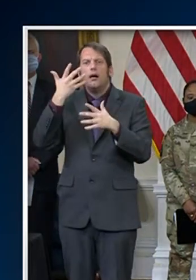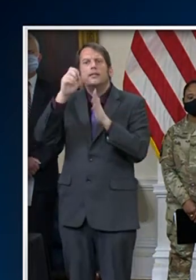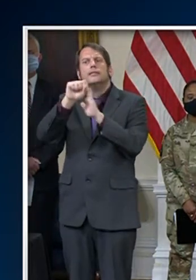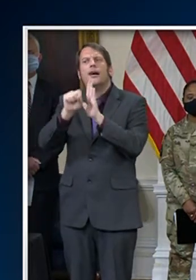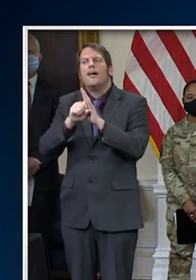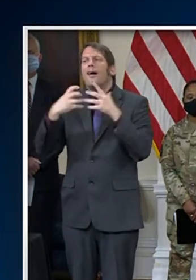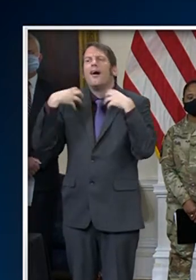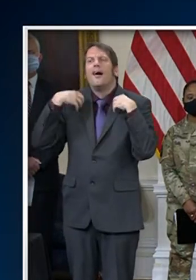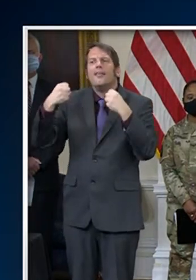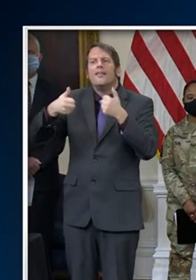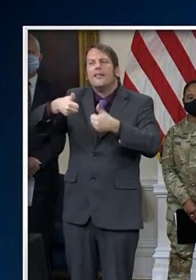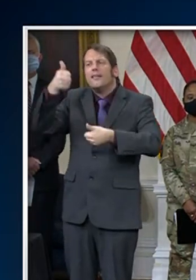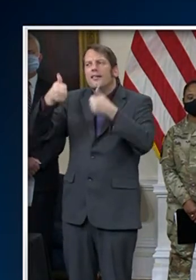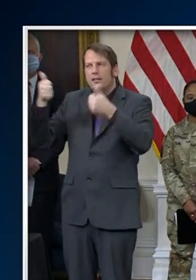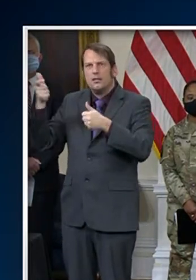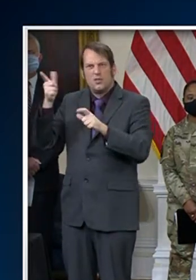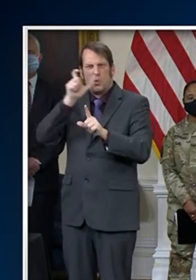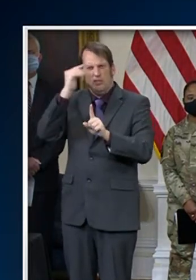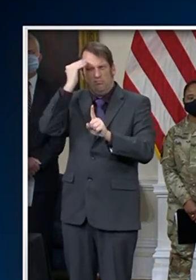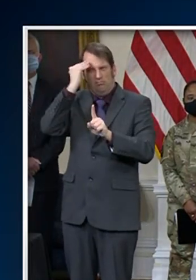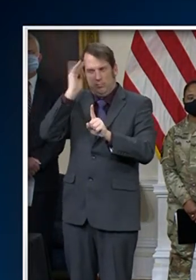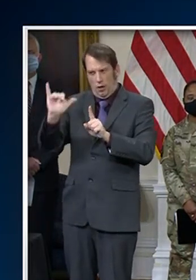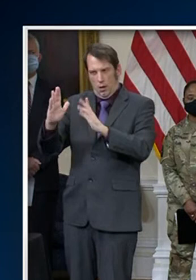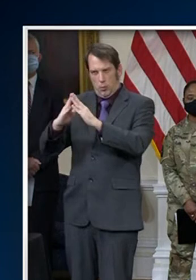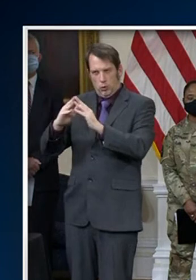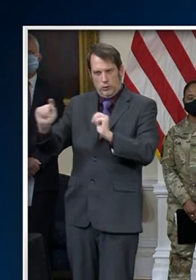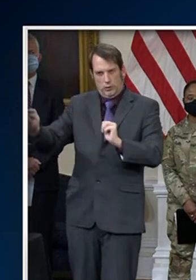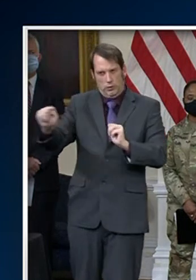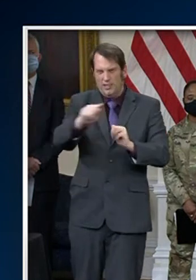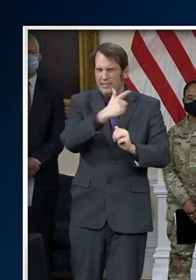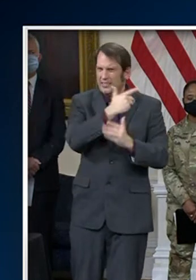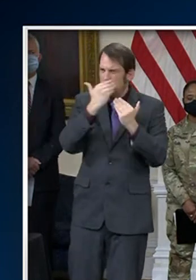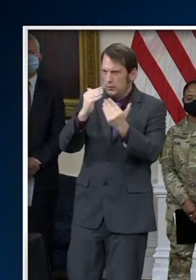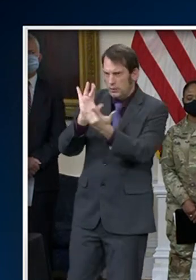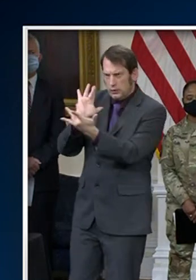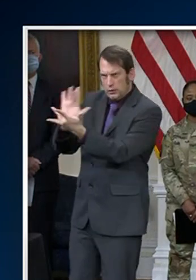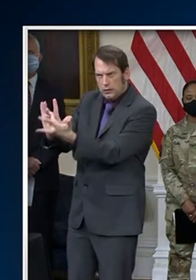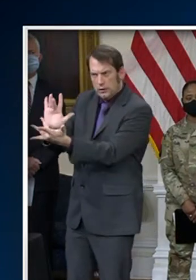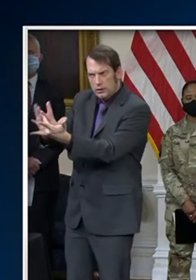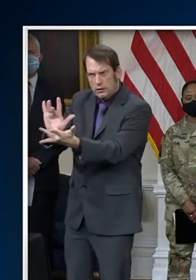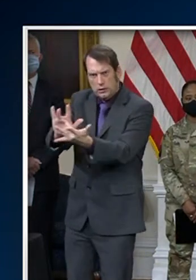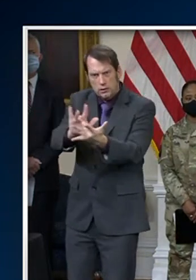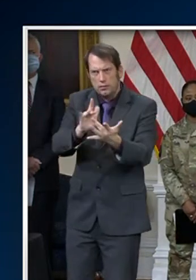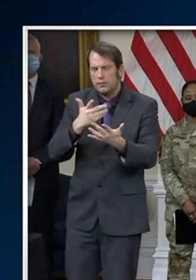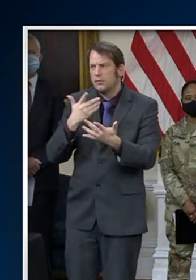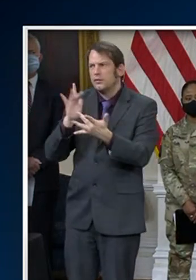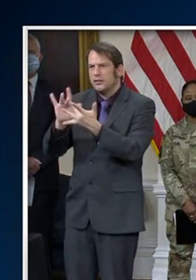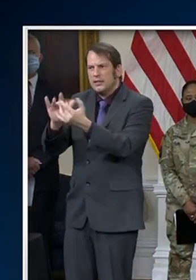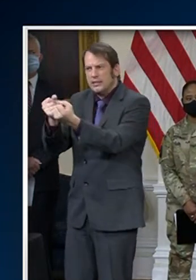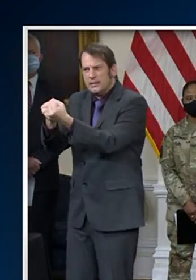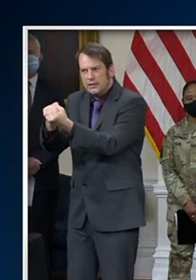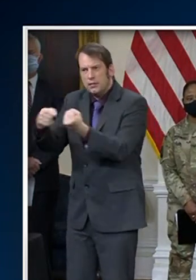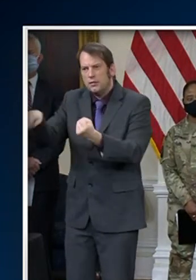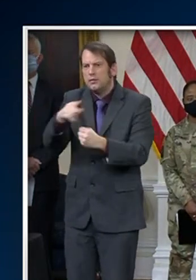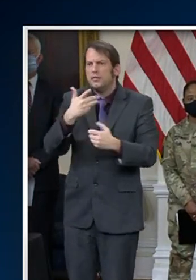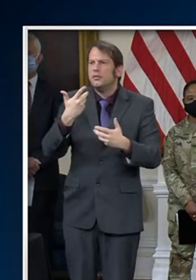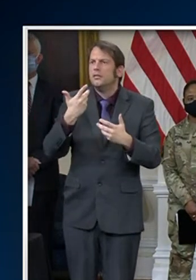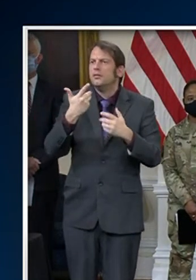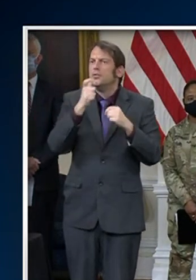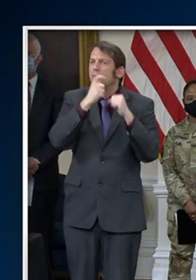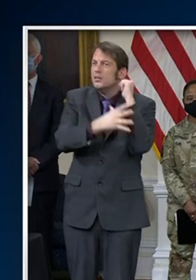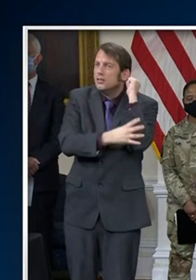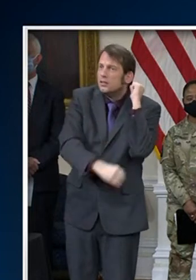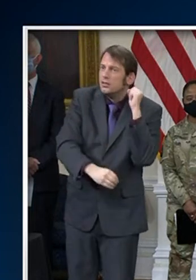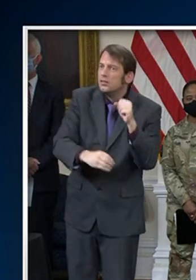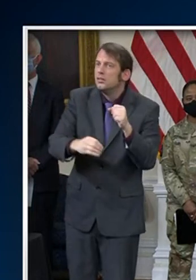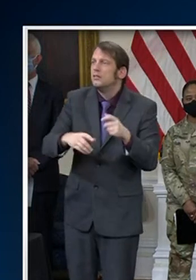help us reach hard-to-reach areas and underserved populations. And General Burkhead,